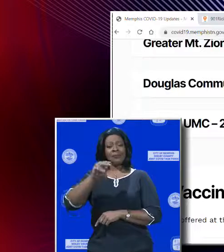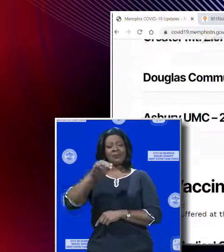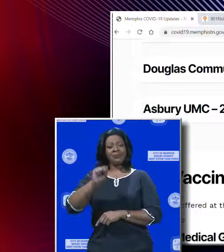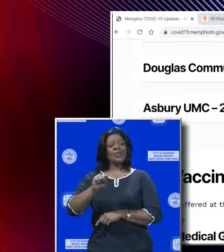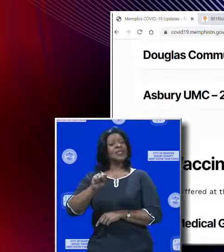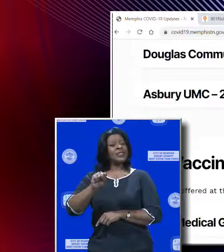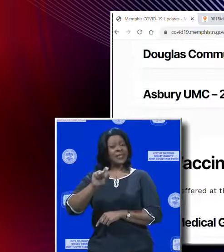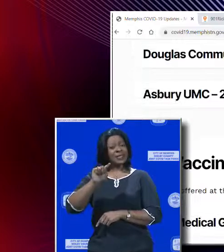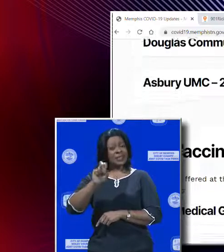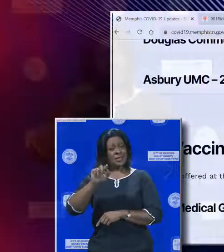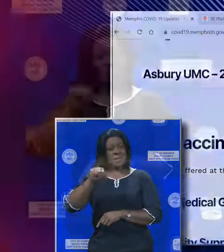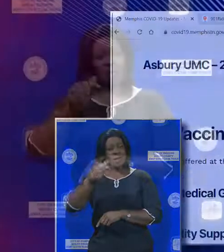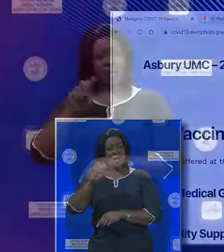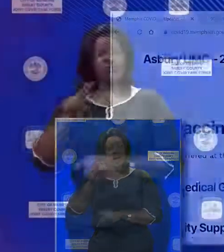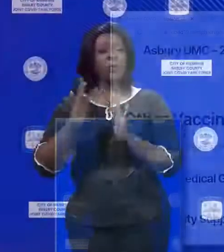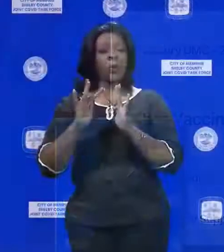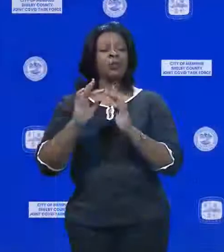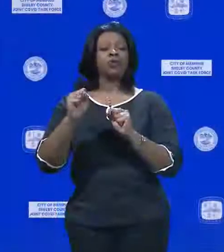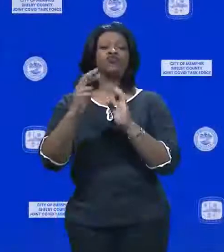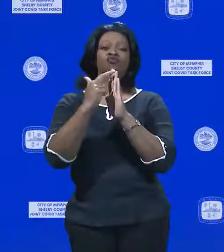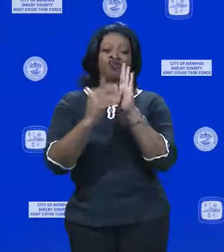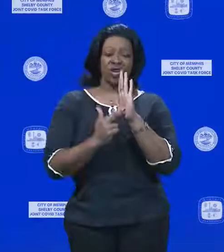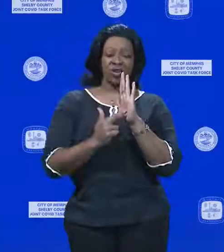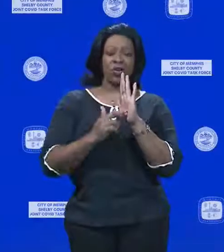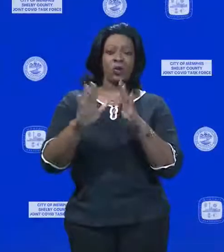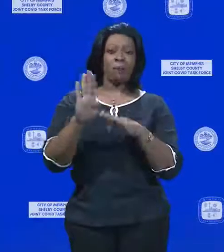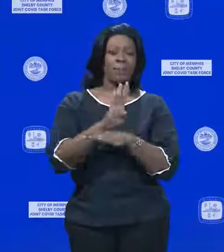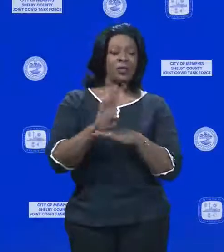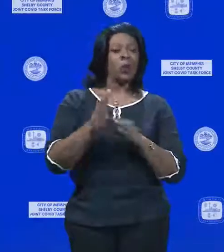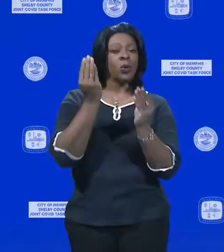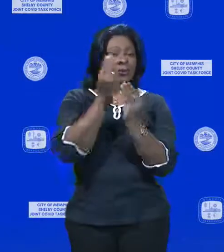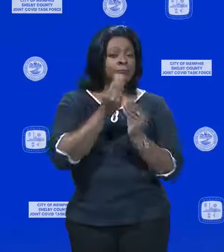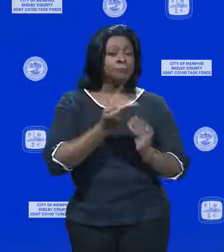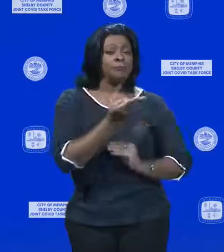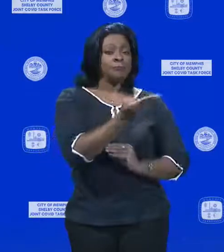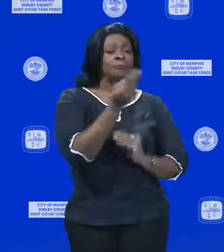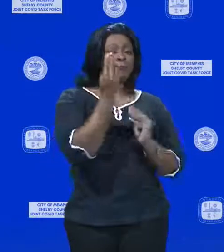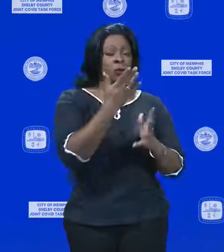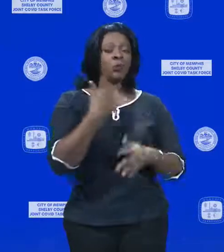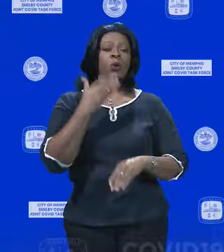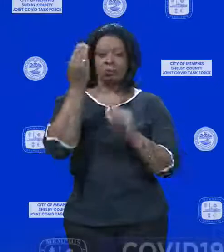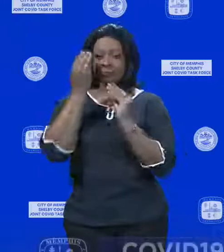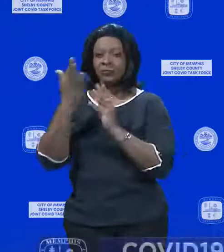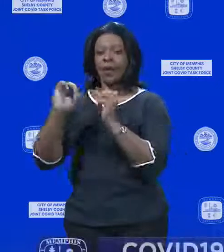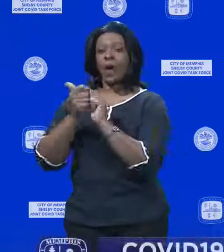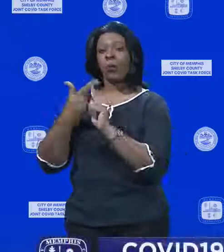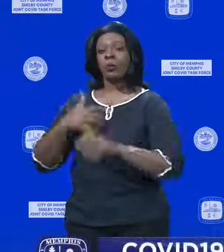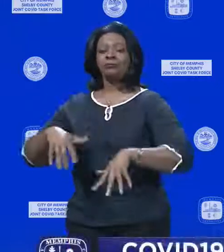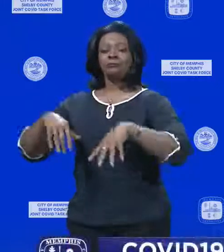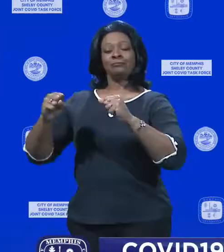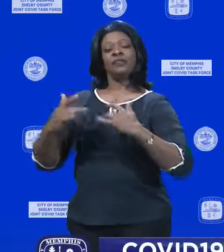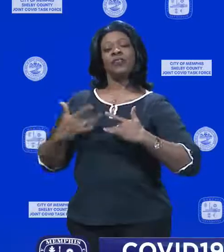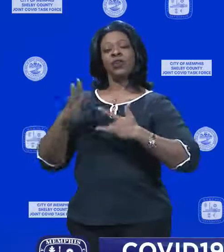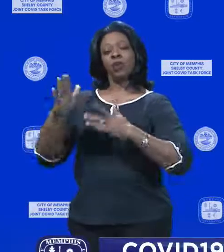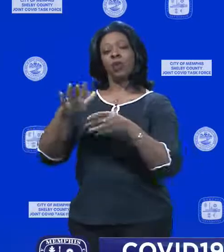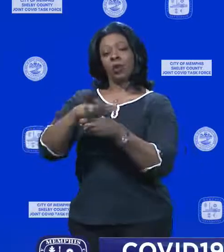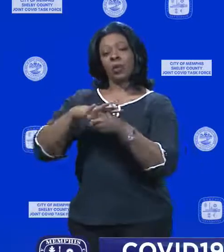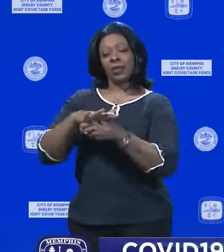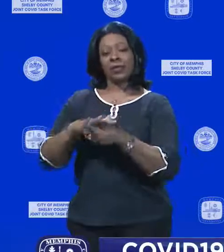covid19.memphistn.gov website and register or submit some information, and we will get back to you about holding a pod.